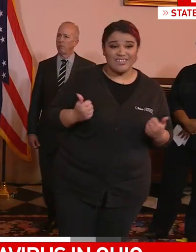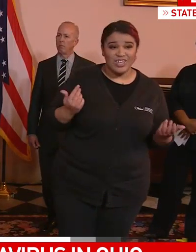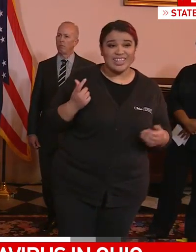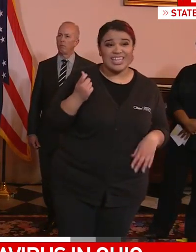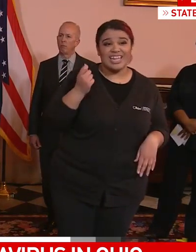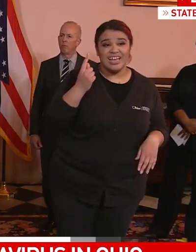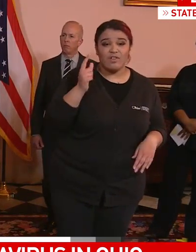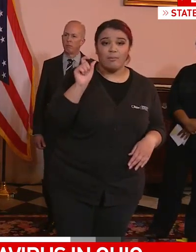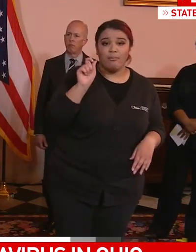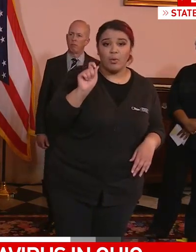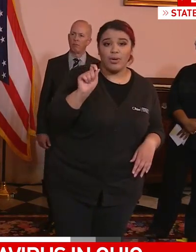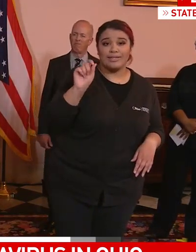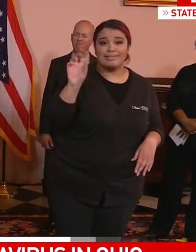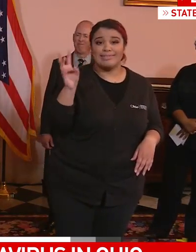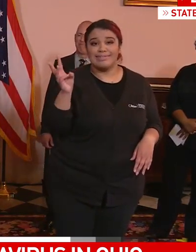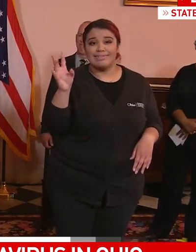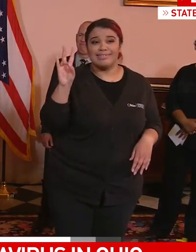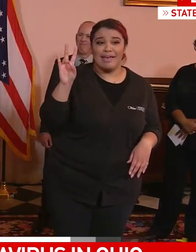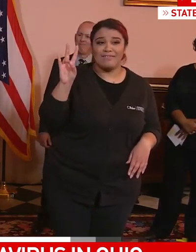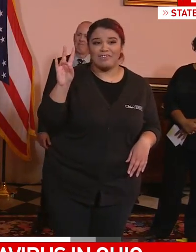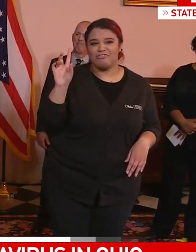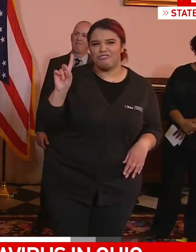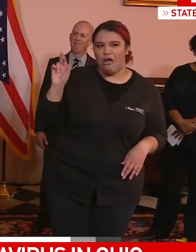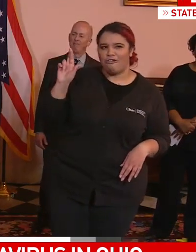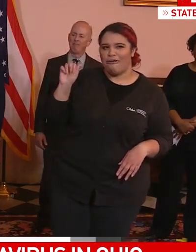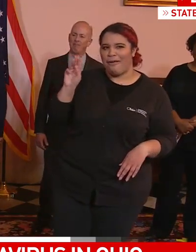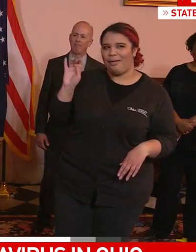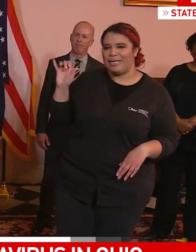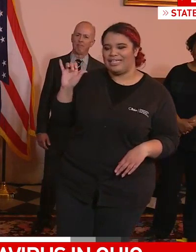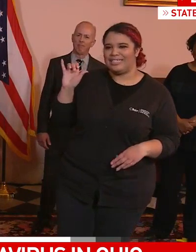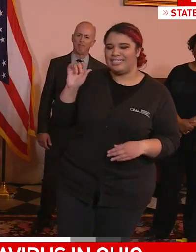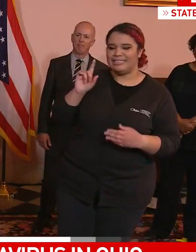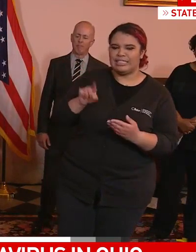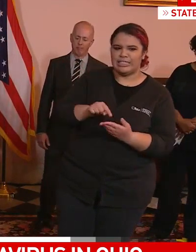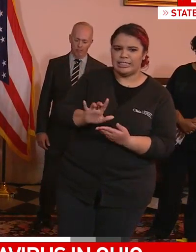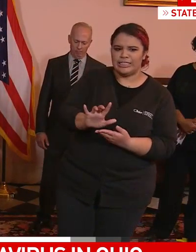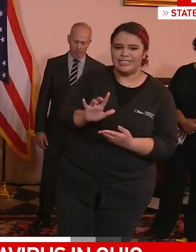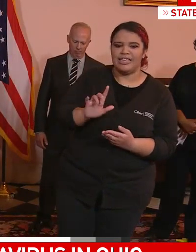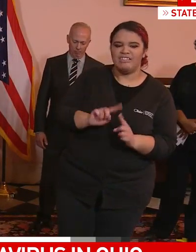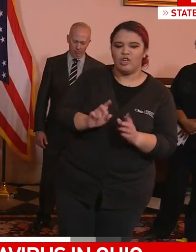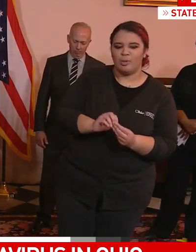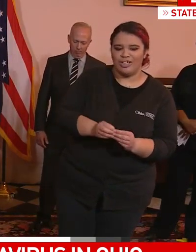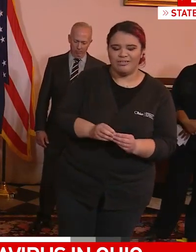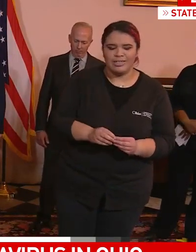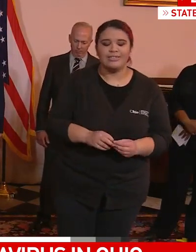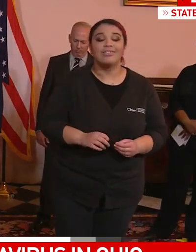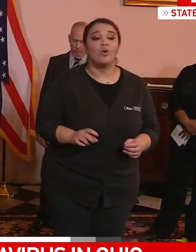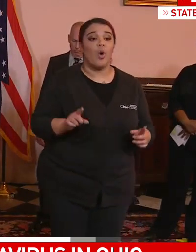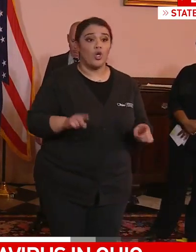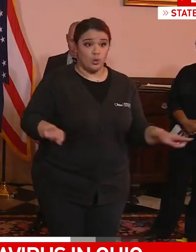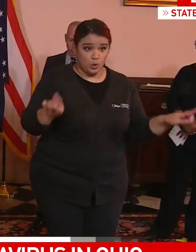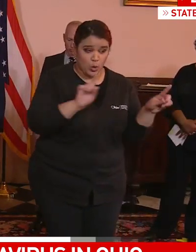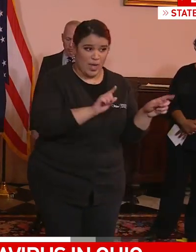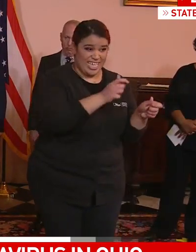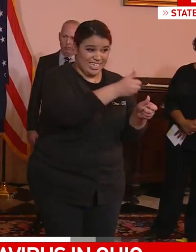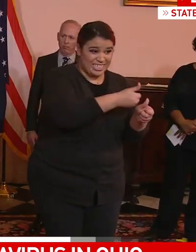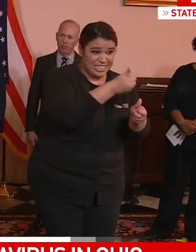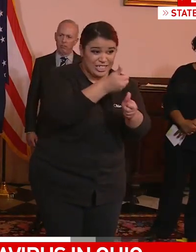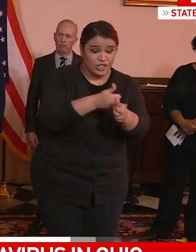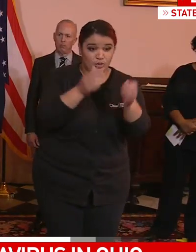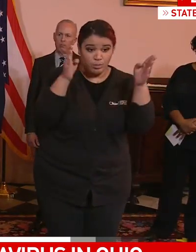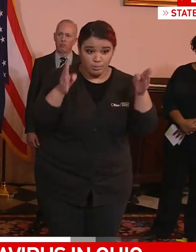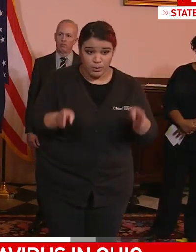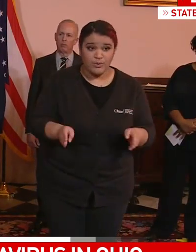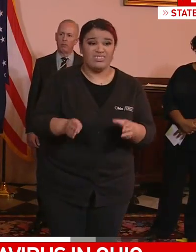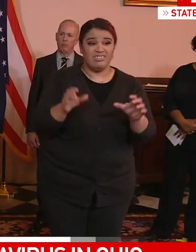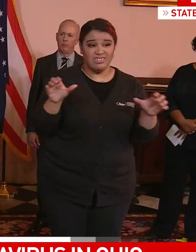11.6, Amy has corrected me, 11.7 million Ohioans, what they do as individuals, what each one of